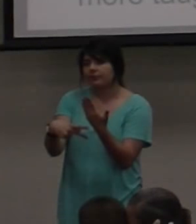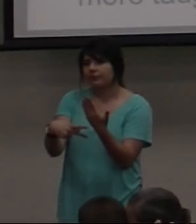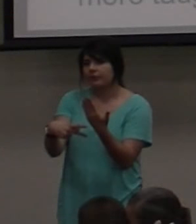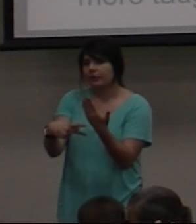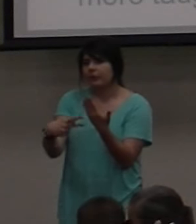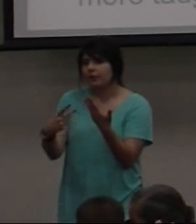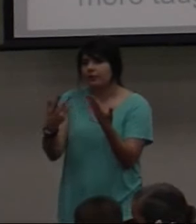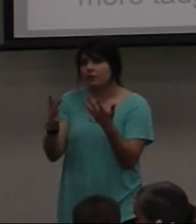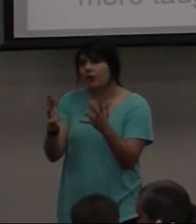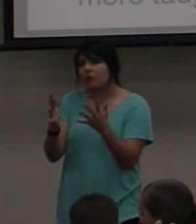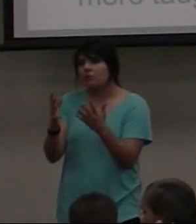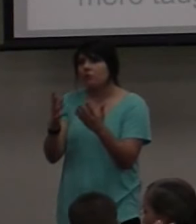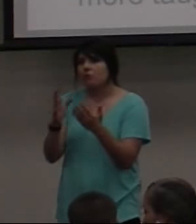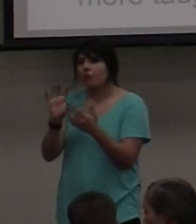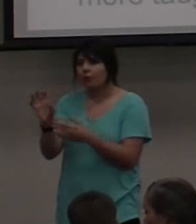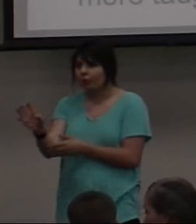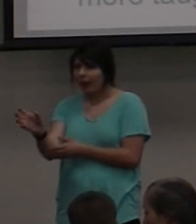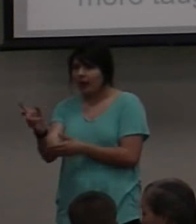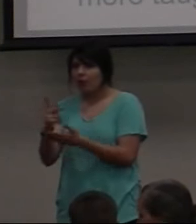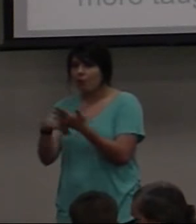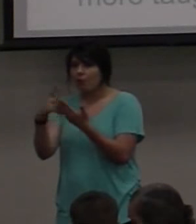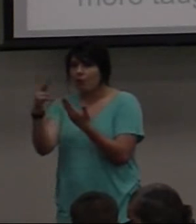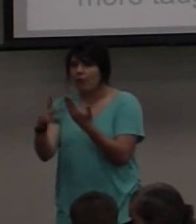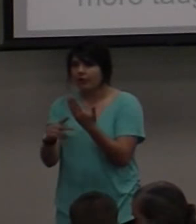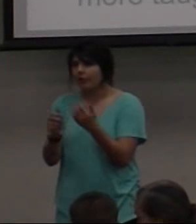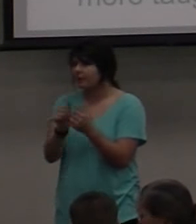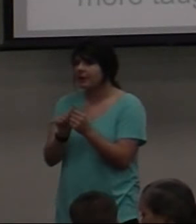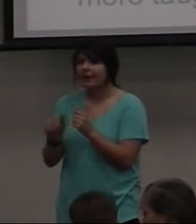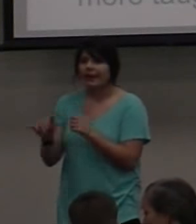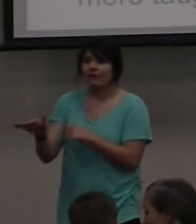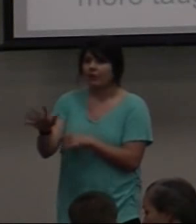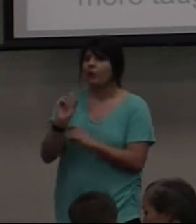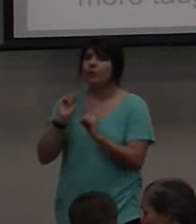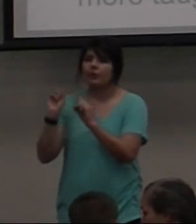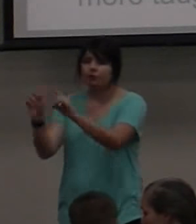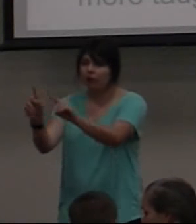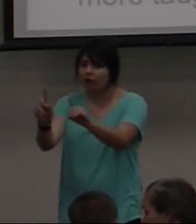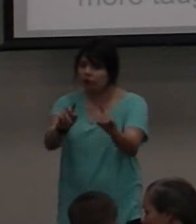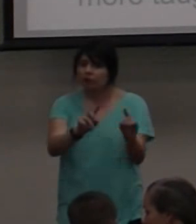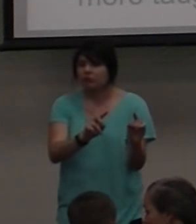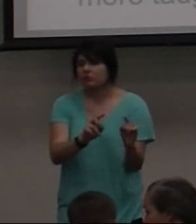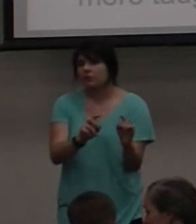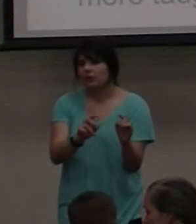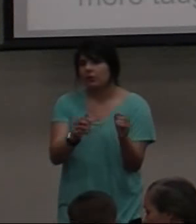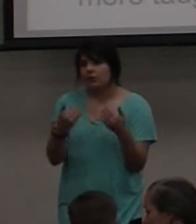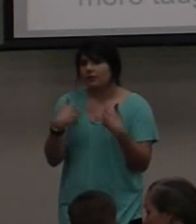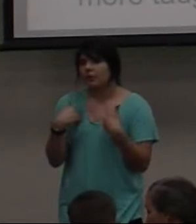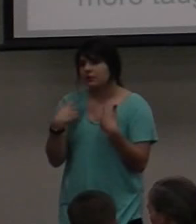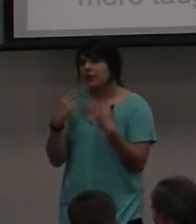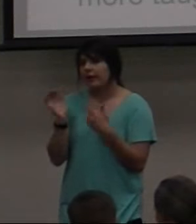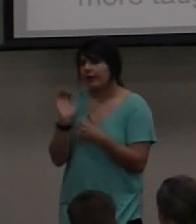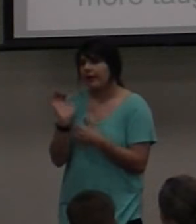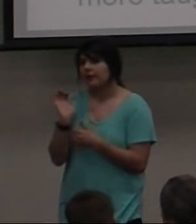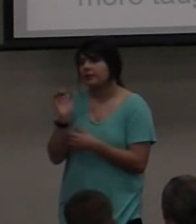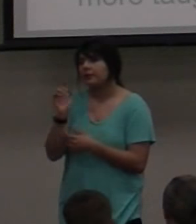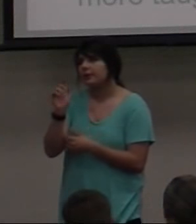We've done radio programs everywhere we've been, and in Zambia TV programs.